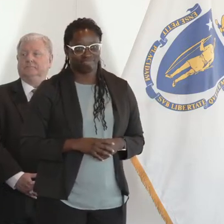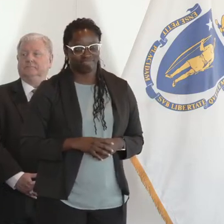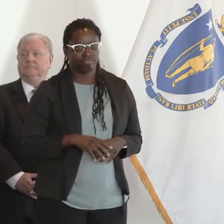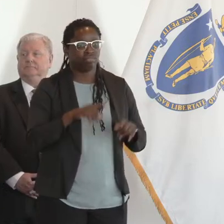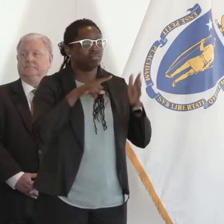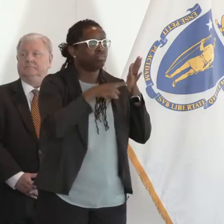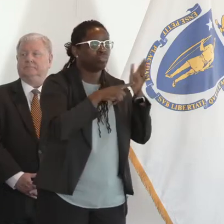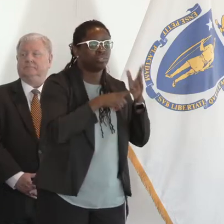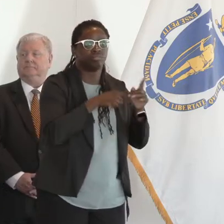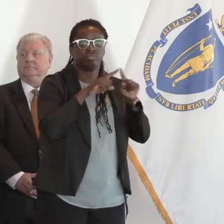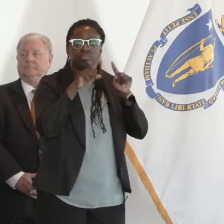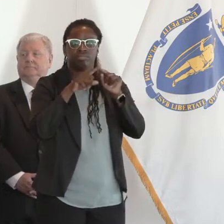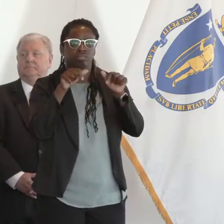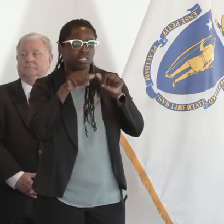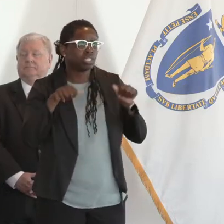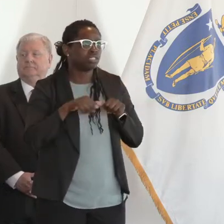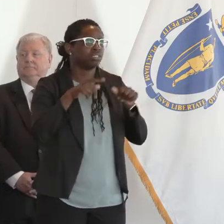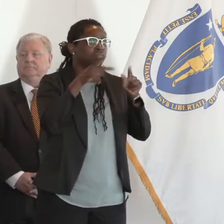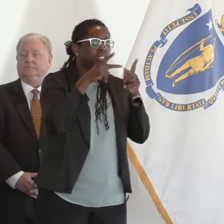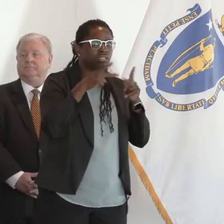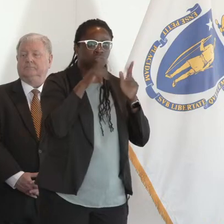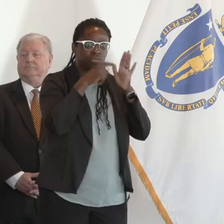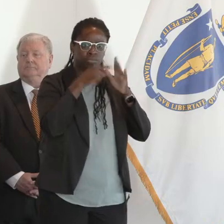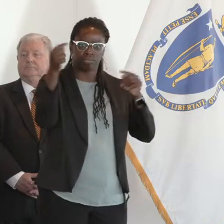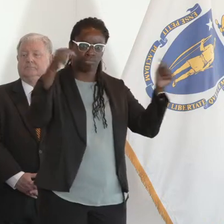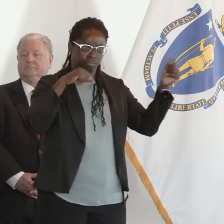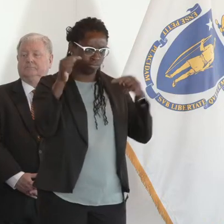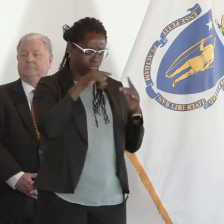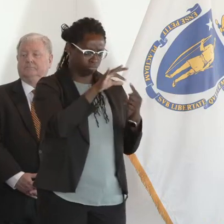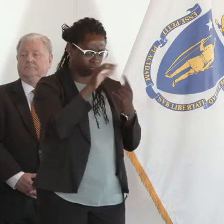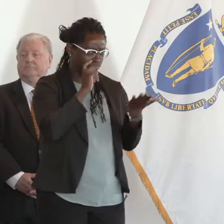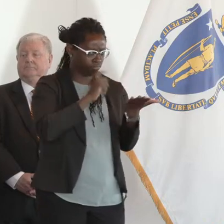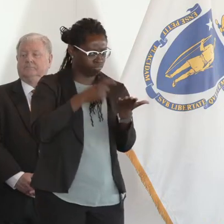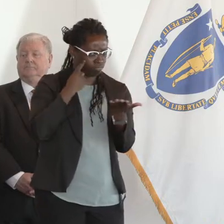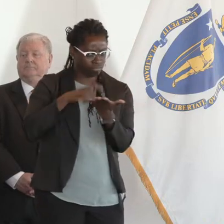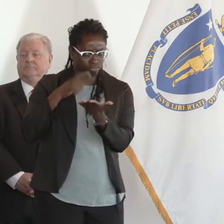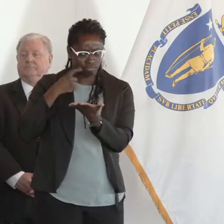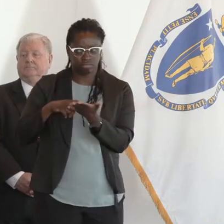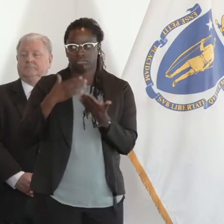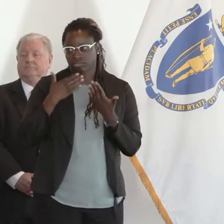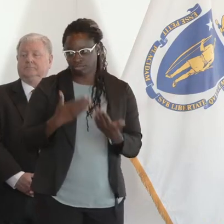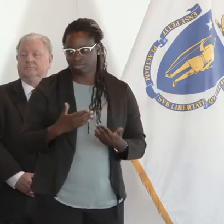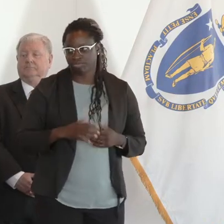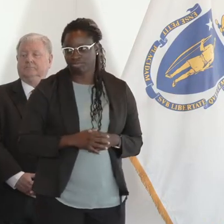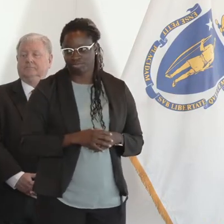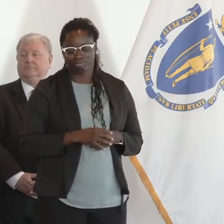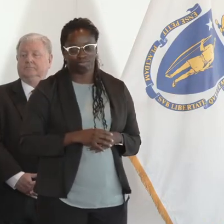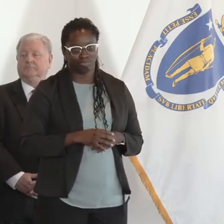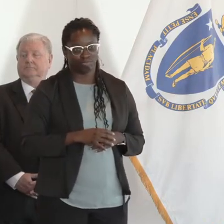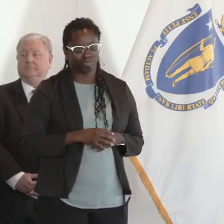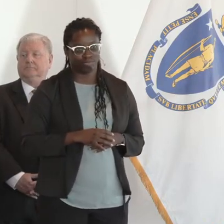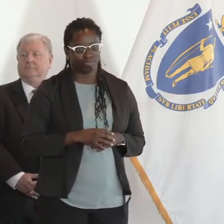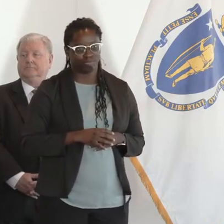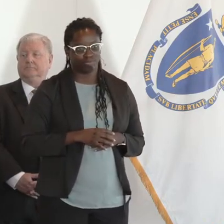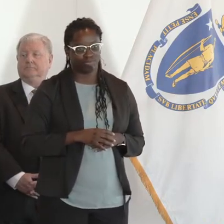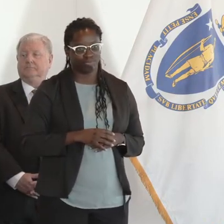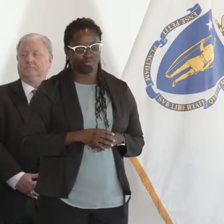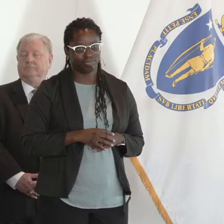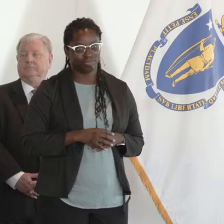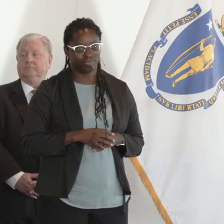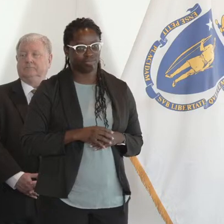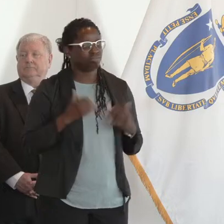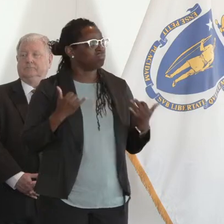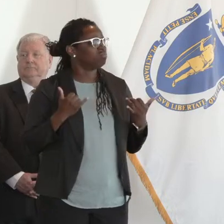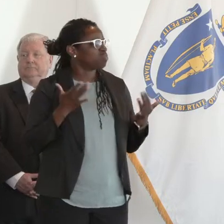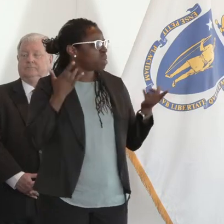people, all unique and wonderful in their own ways, but we're here today not so much because of our differences,